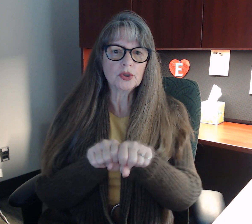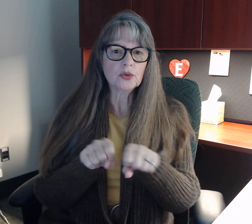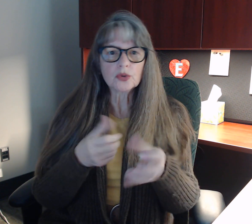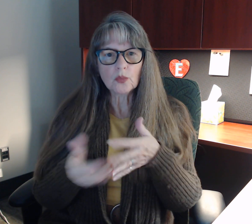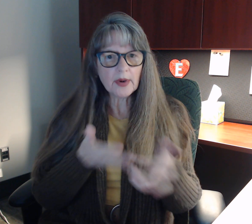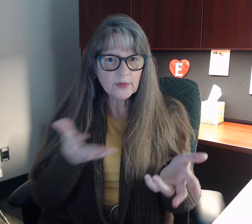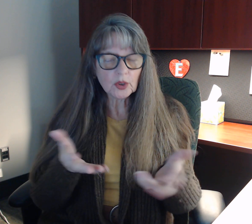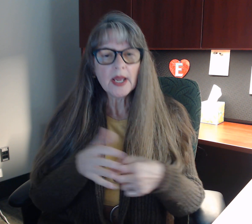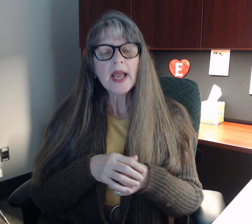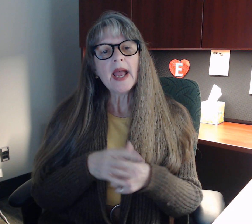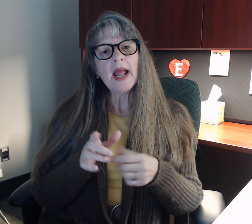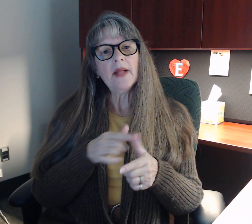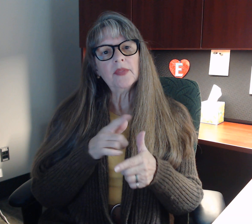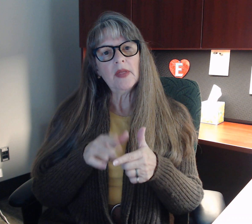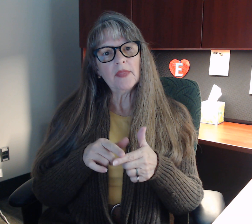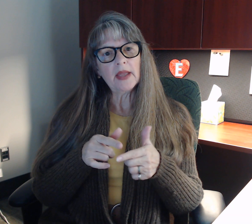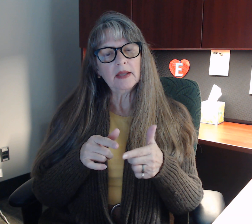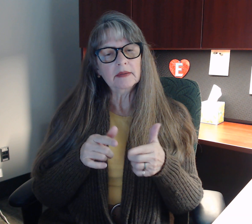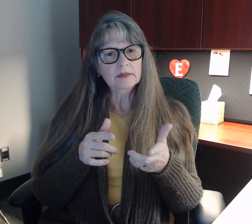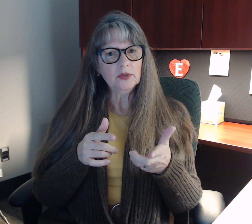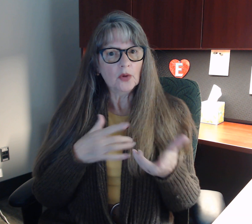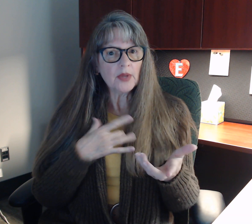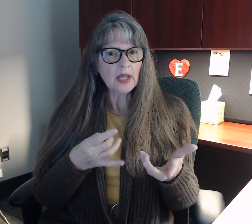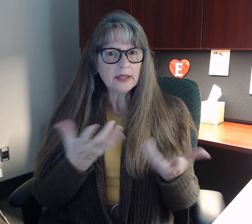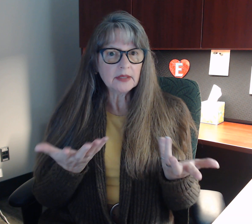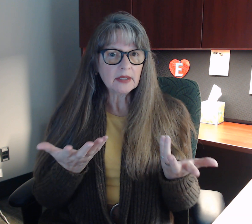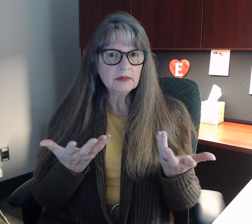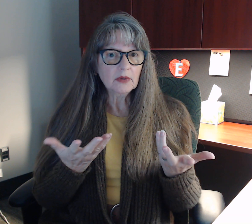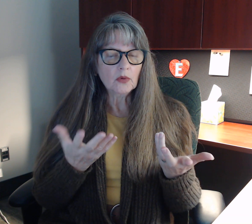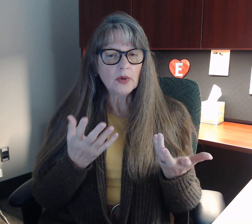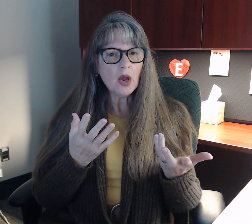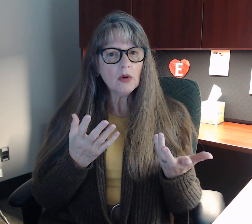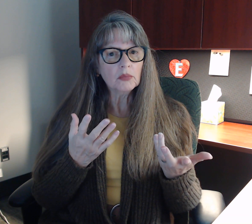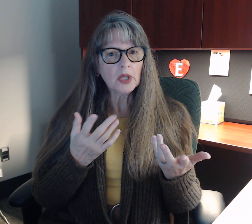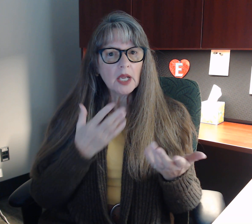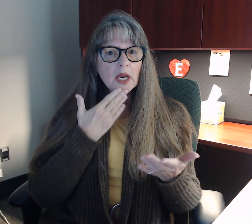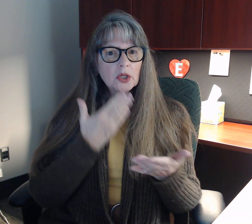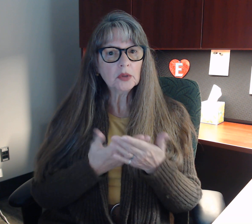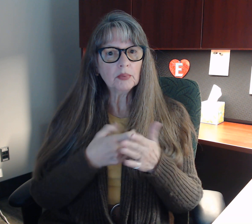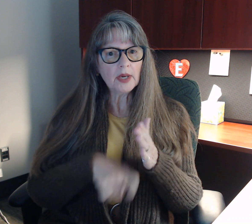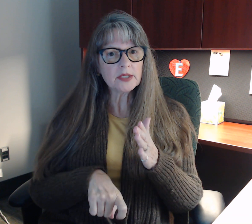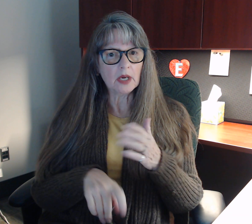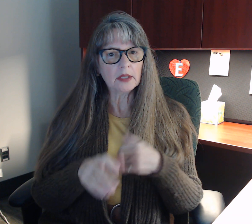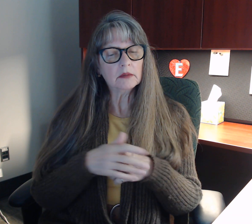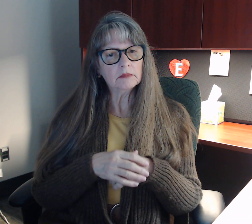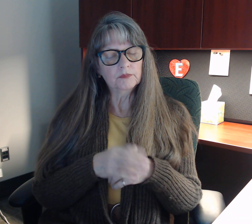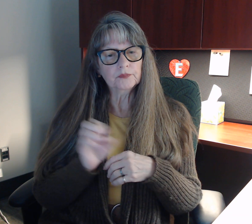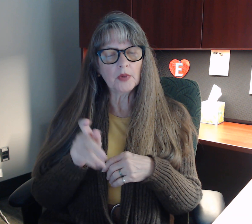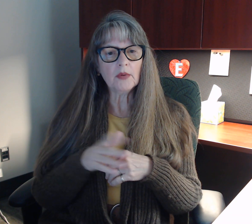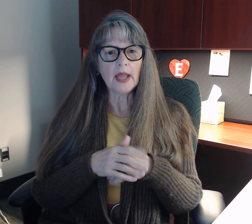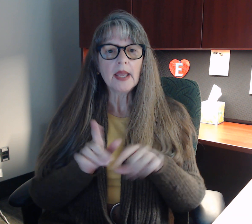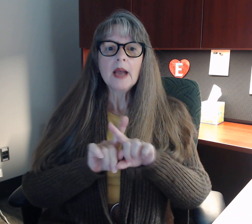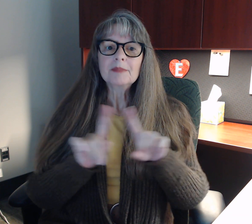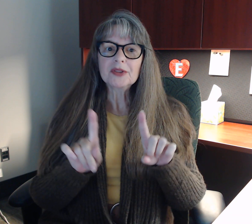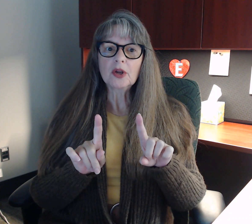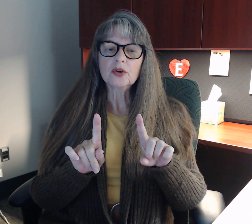shoes or whatever, and then they like it, they're going, oh, well, I got a good price on it. Okay, but there's a